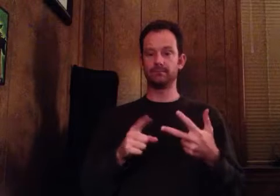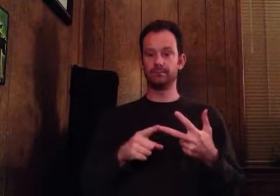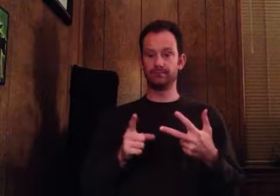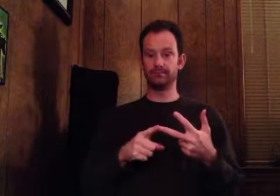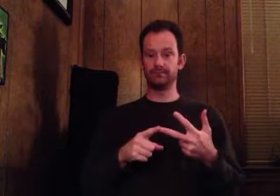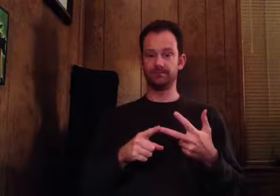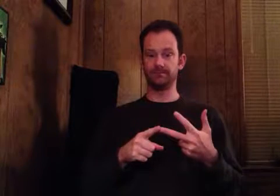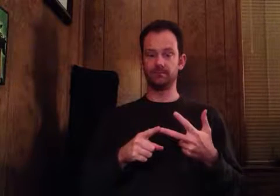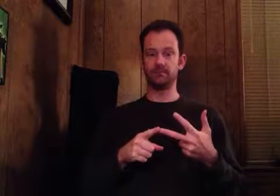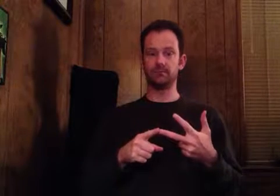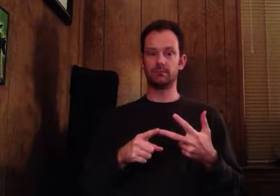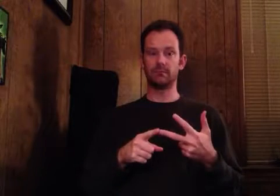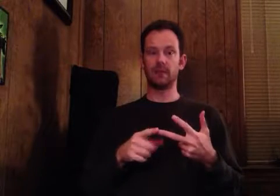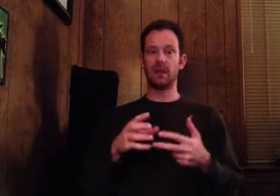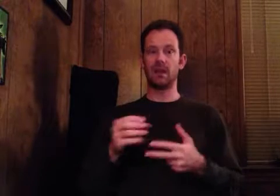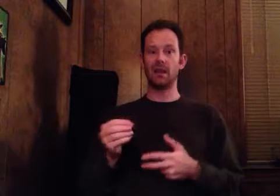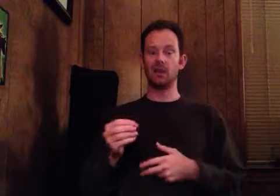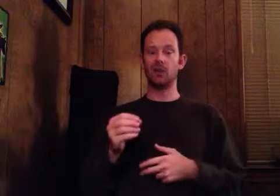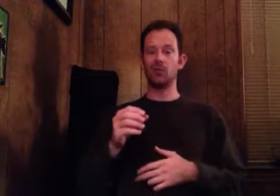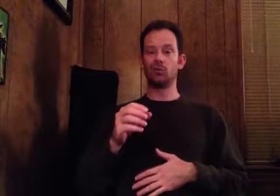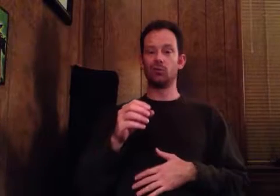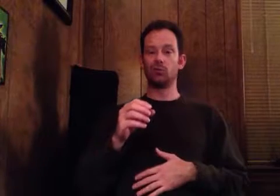and 23.1 gallons of beer.